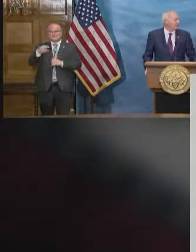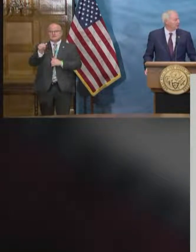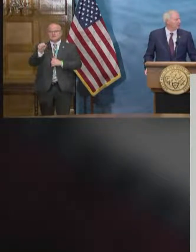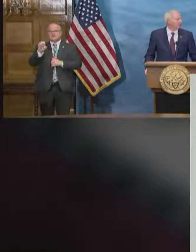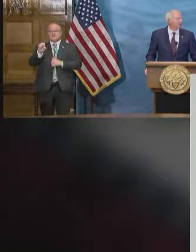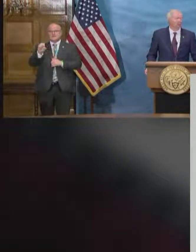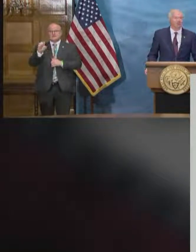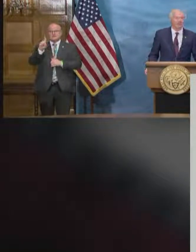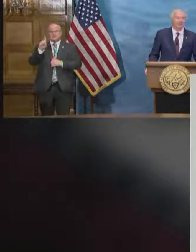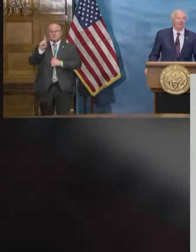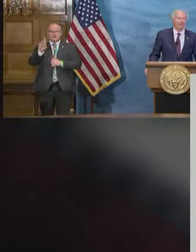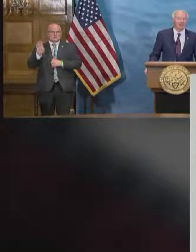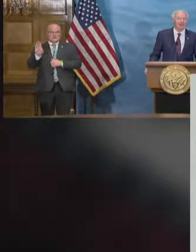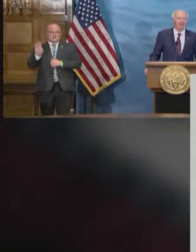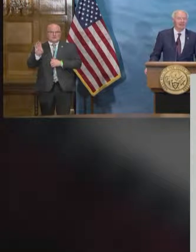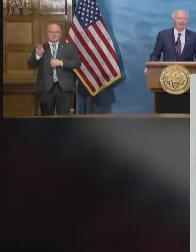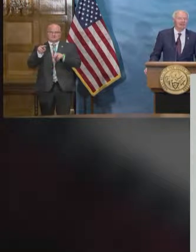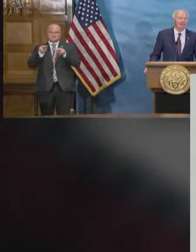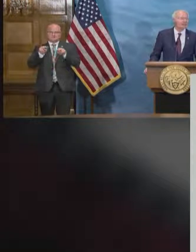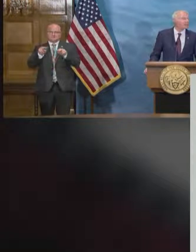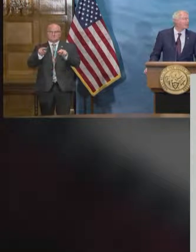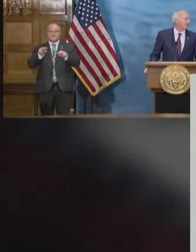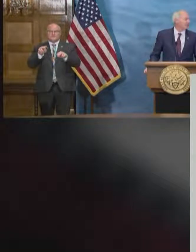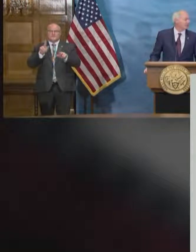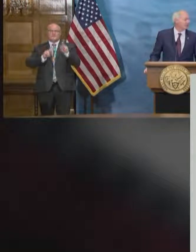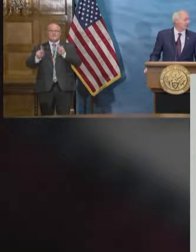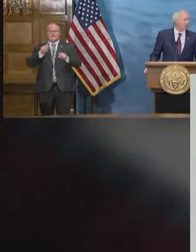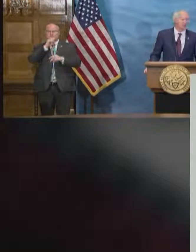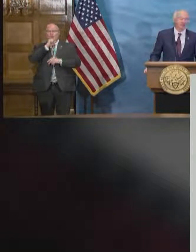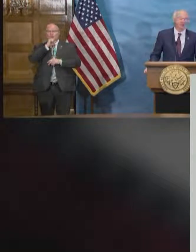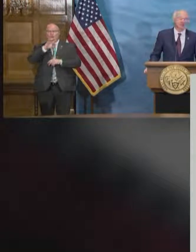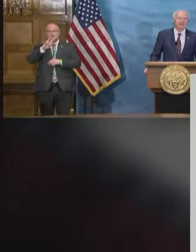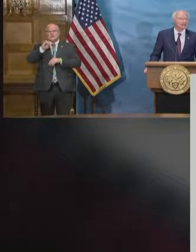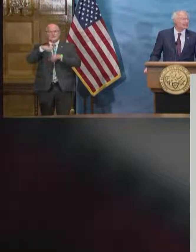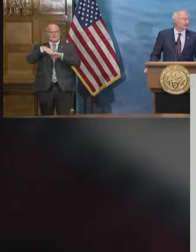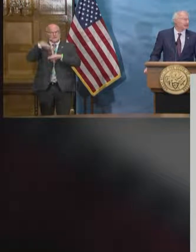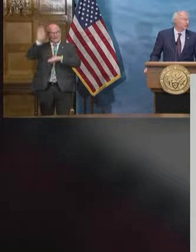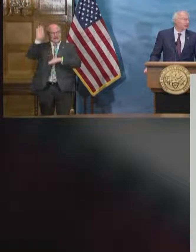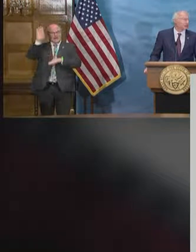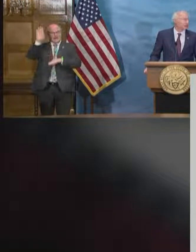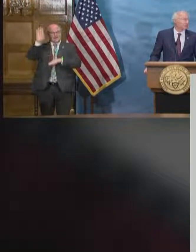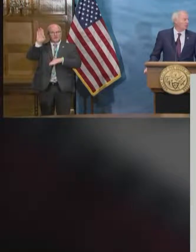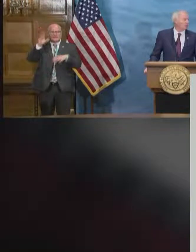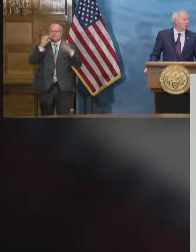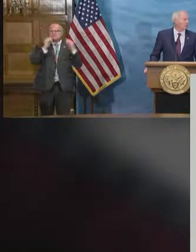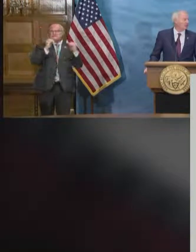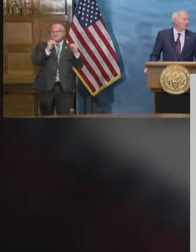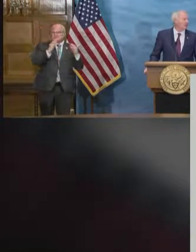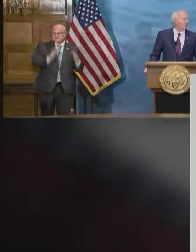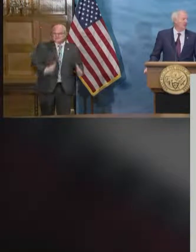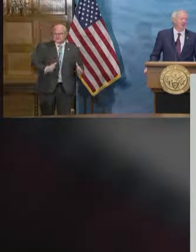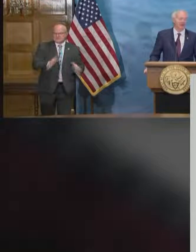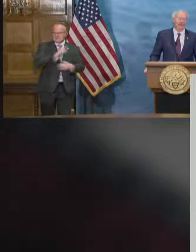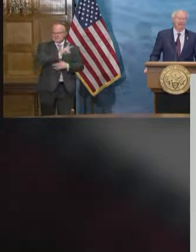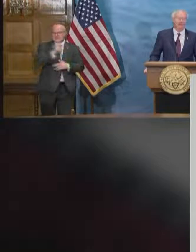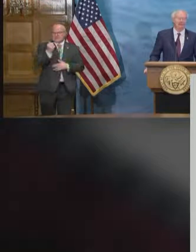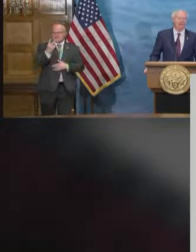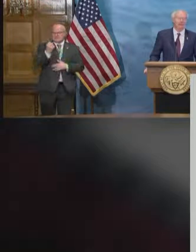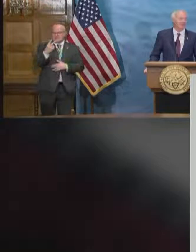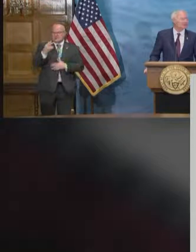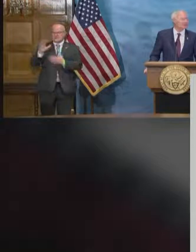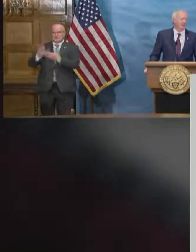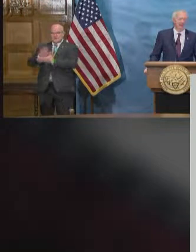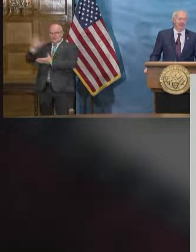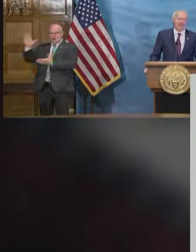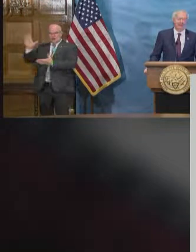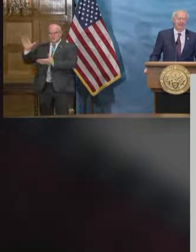we're focusing on our Kansans 70 years of age and older, our education workers, K through 12, higher education,